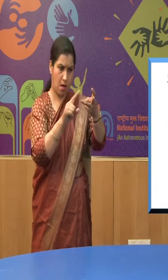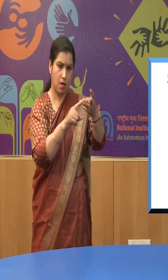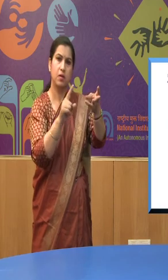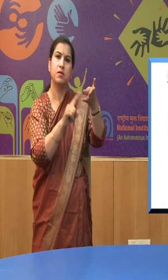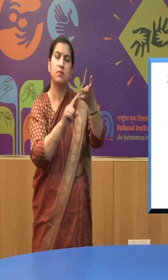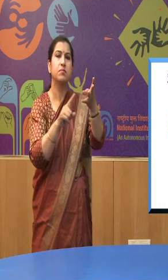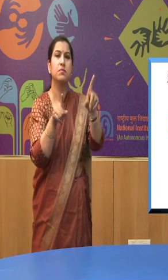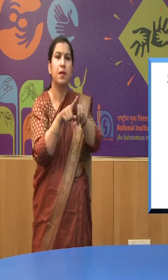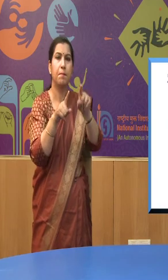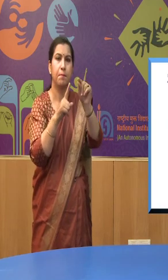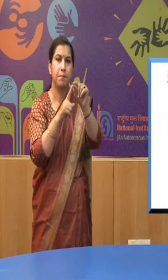and polygamy.